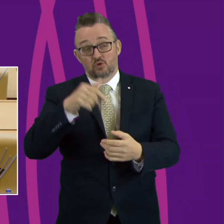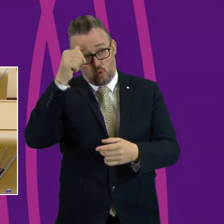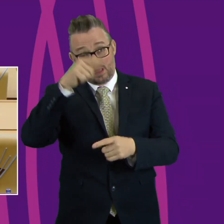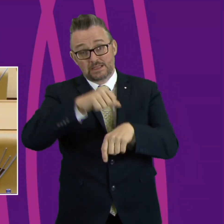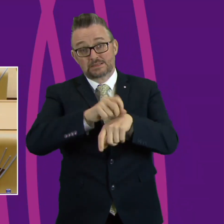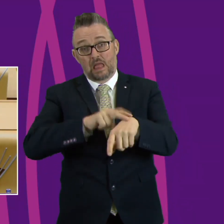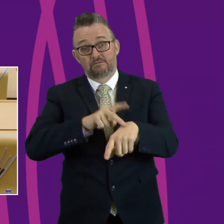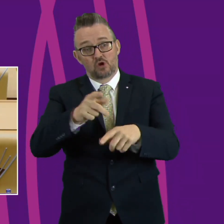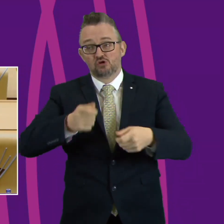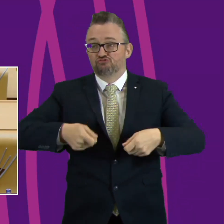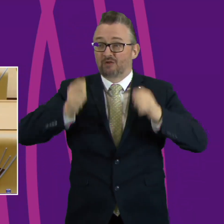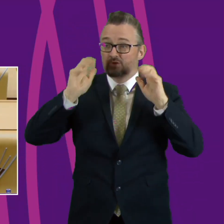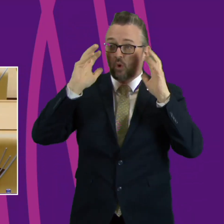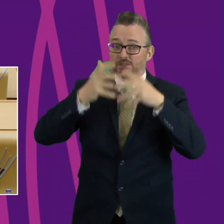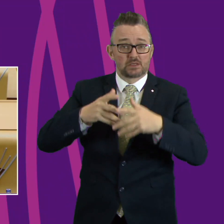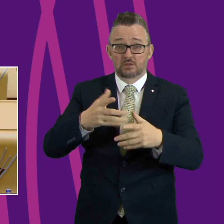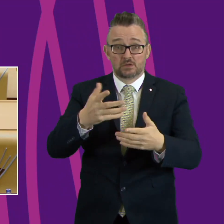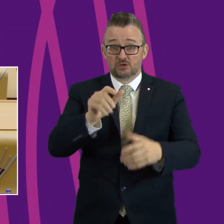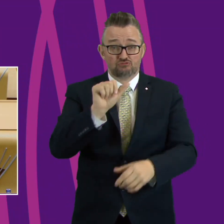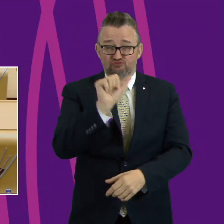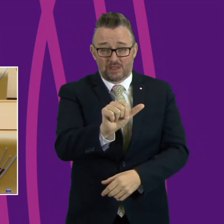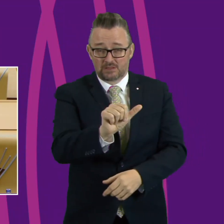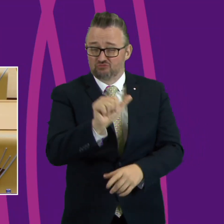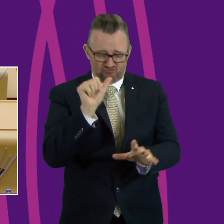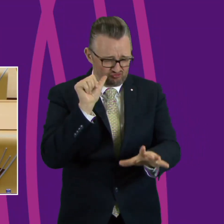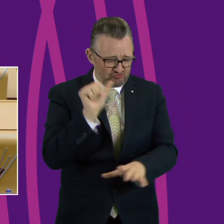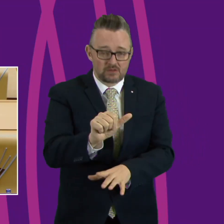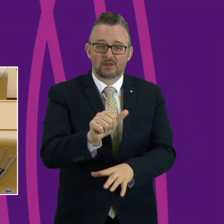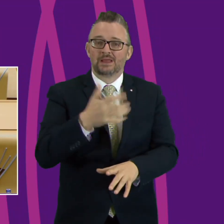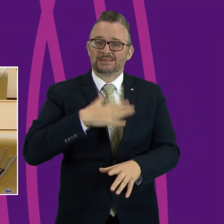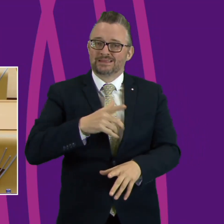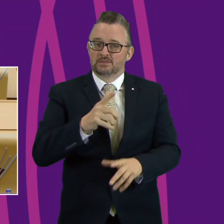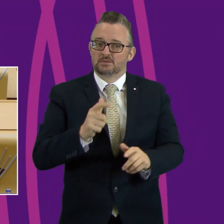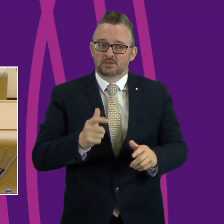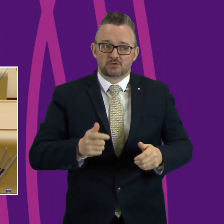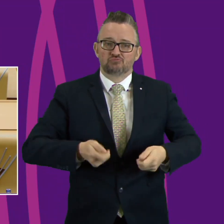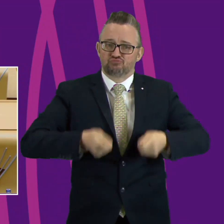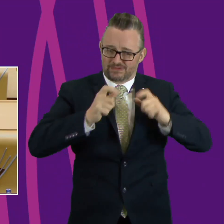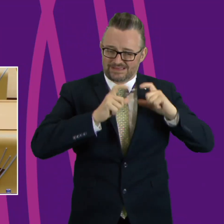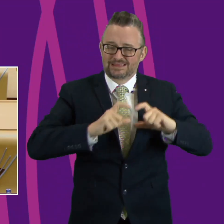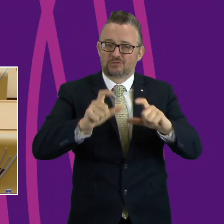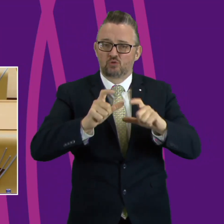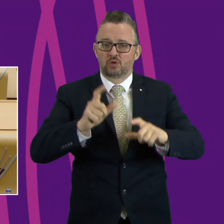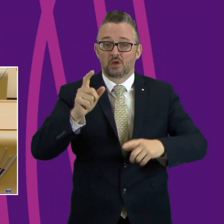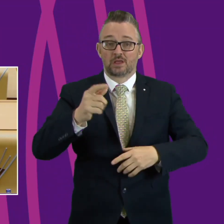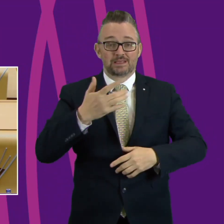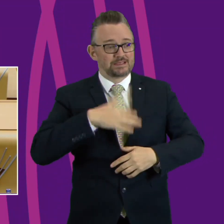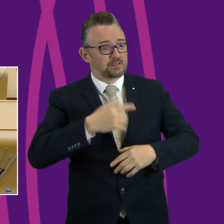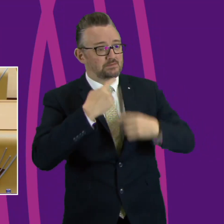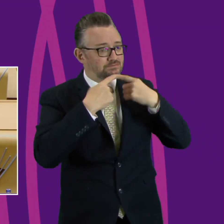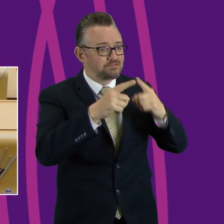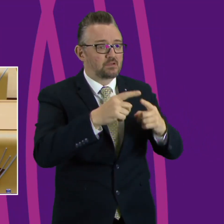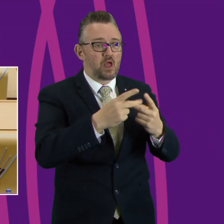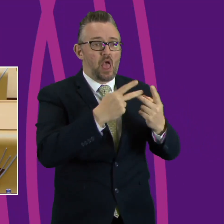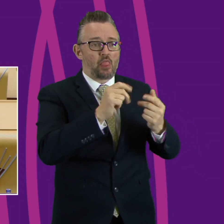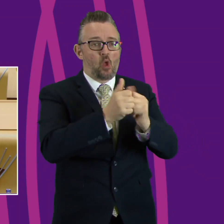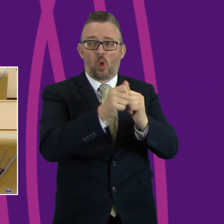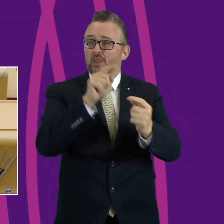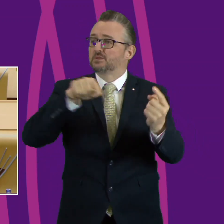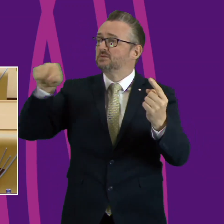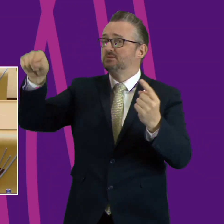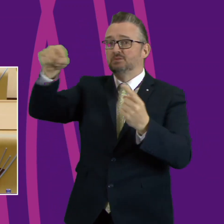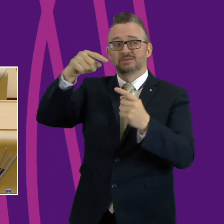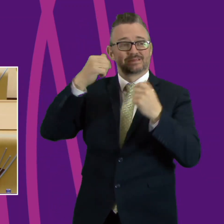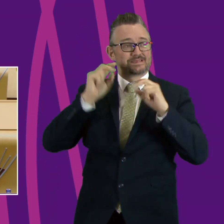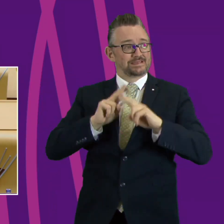raise it. They should continue to raise where they've got issues and concerns. They should raise it with you and with other colleagues in this chamber, who should